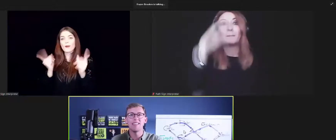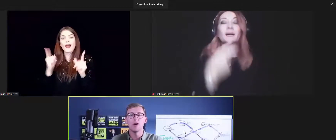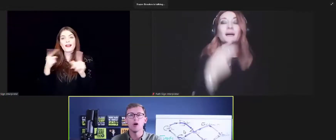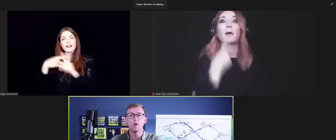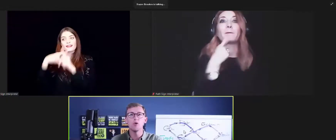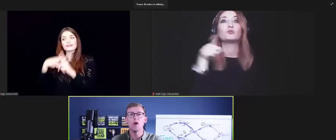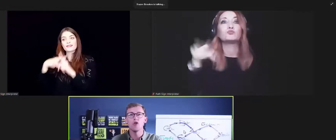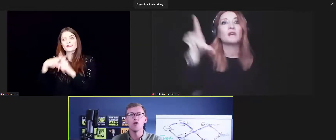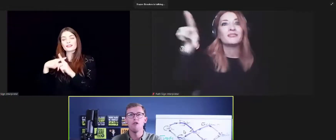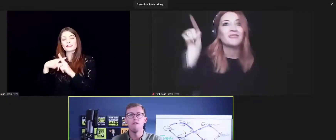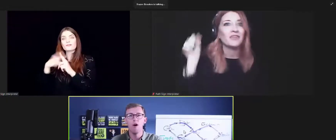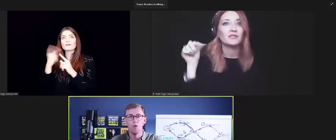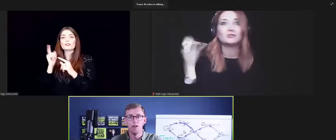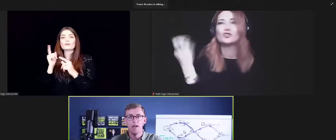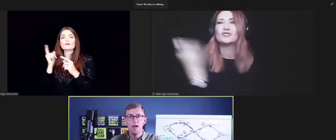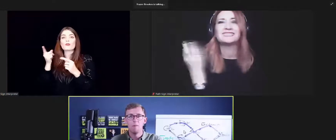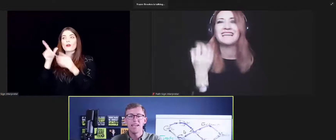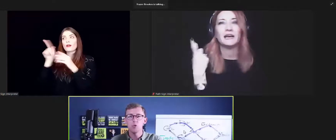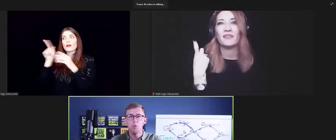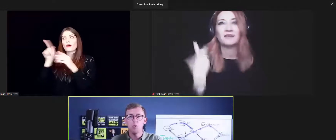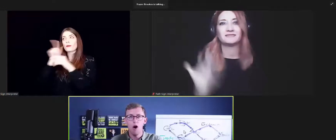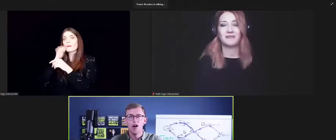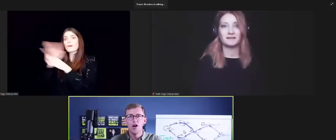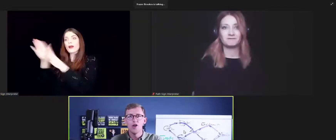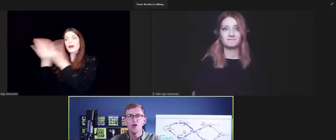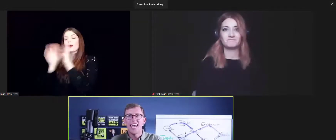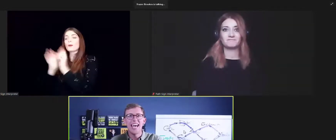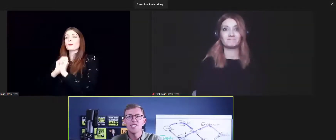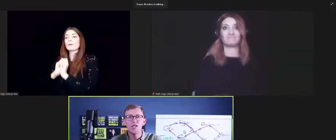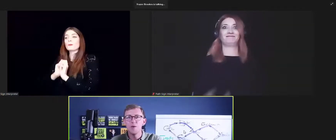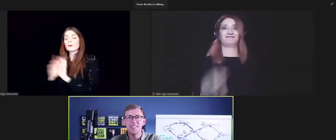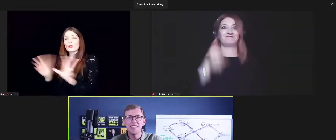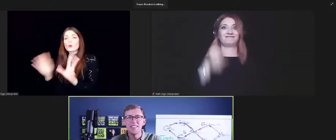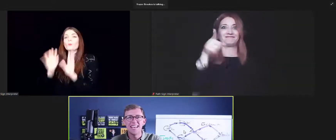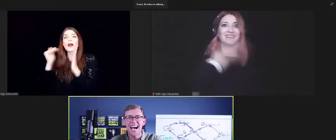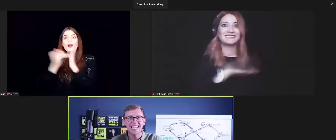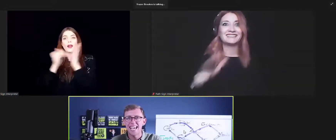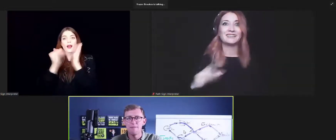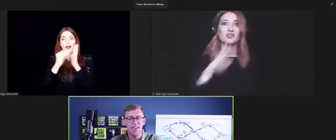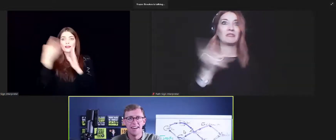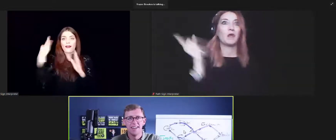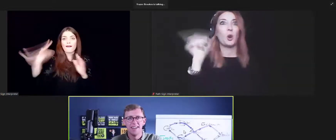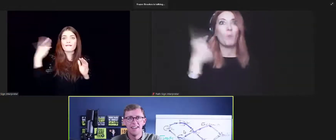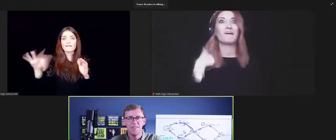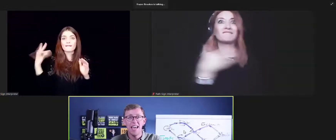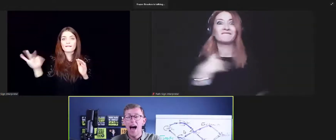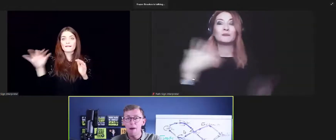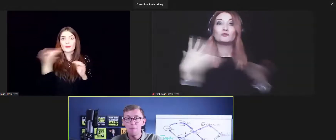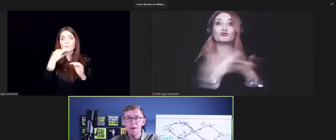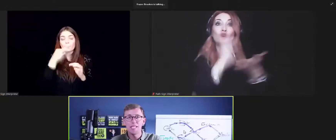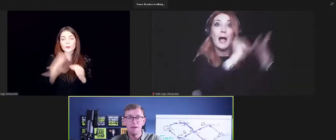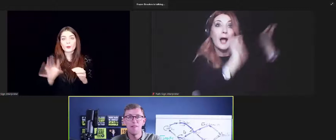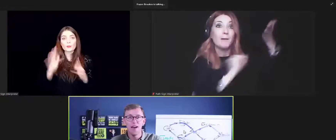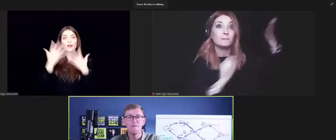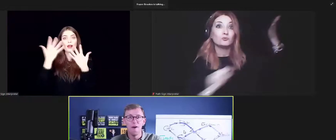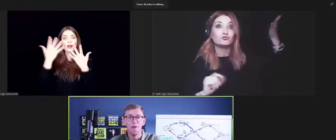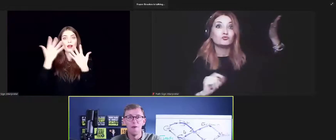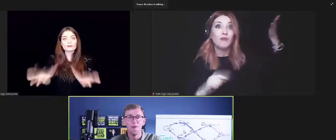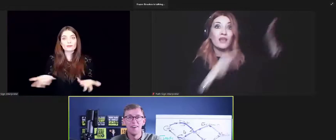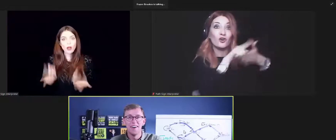your computer or on your phone. But guess what? Your kids are doing the exact same thing. They are happy to be on their